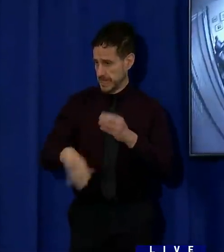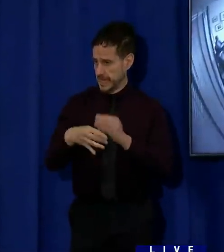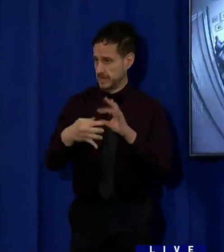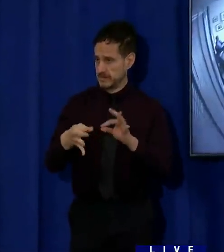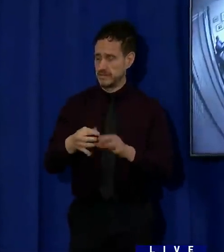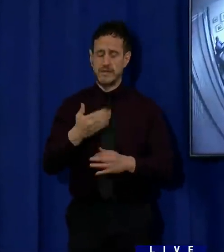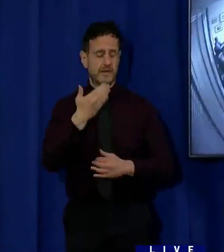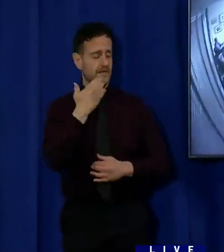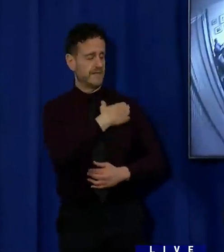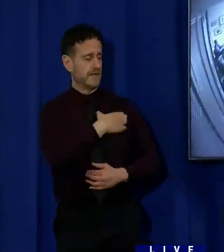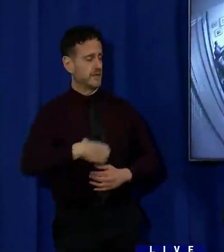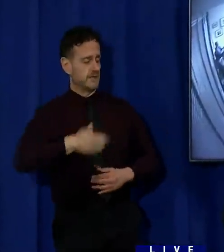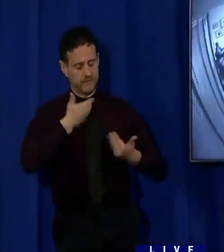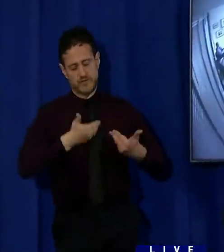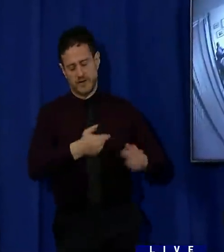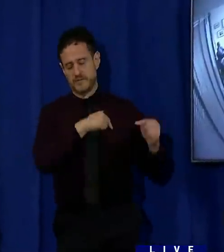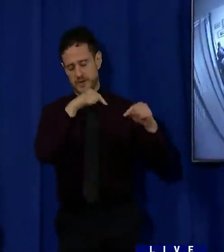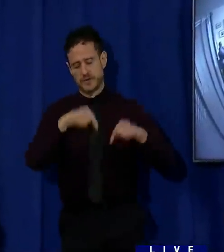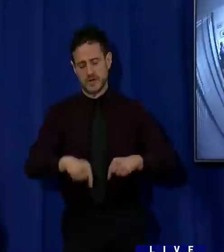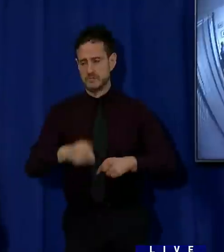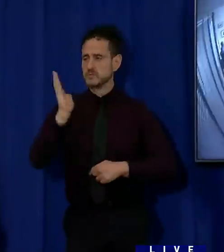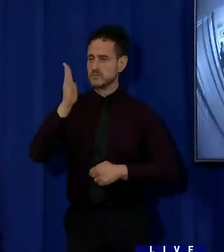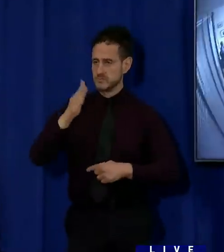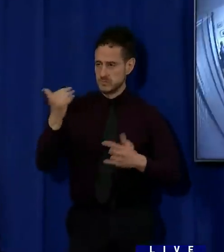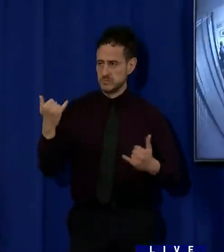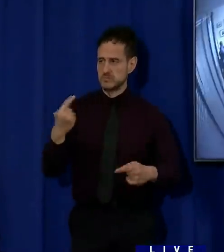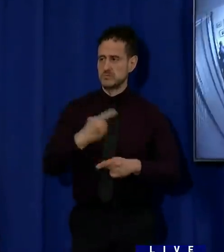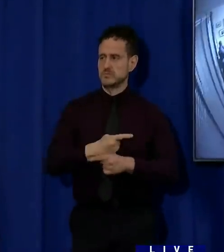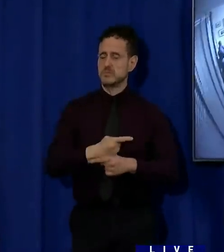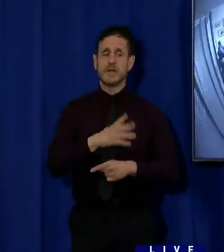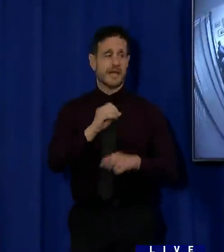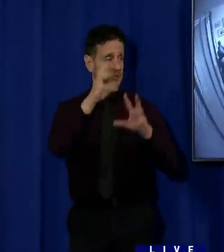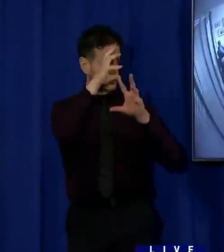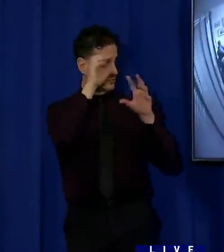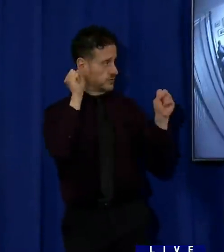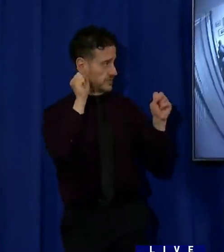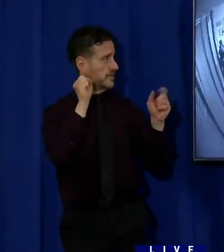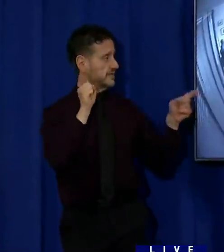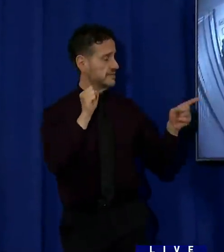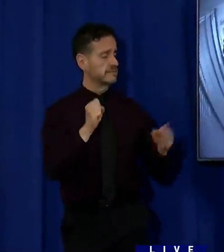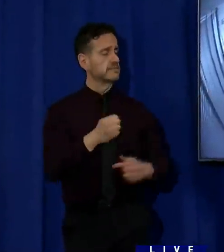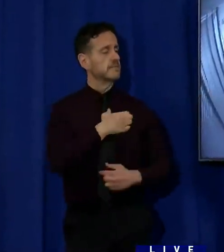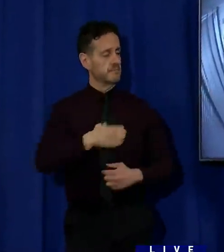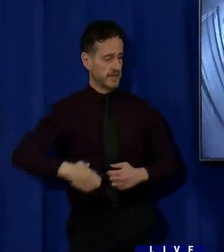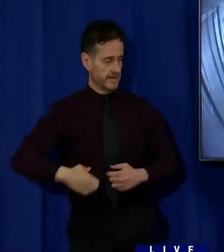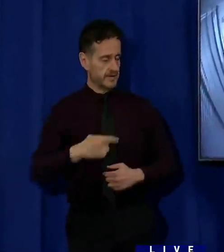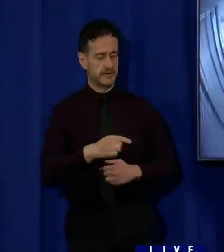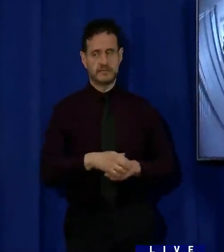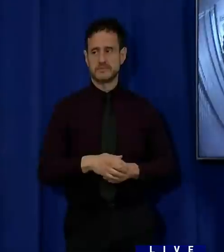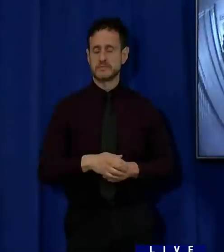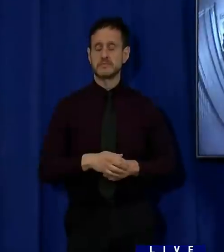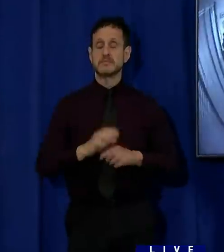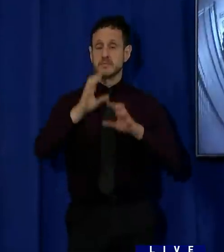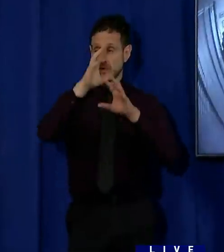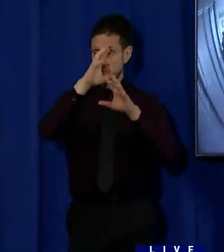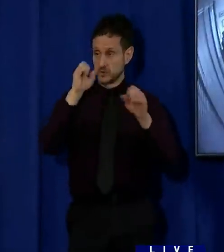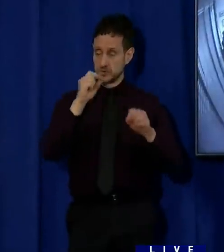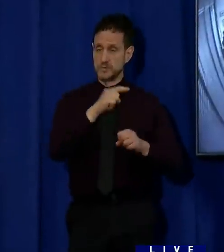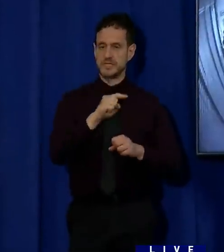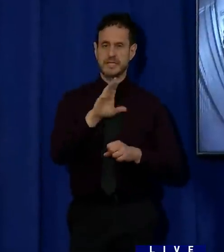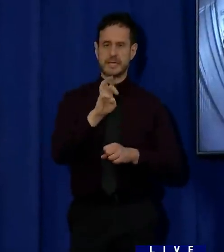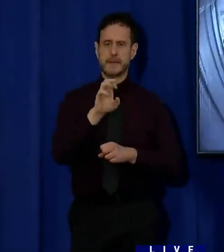Thank you, Mayor, for inviting me to the press conference here, as well as Superintendent Mayor and the superintendent's command